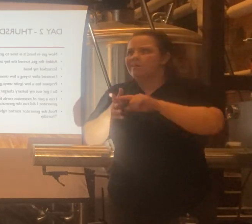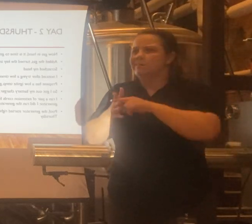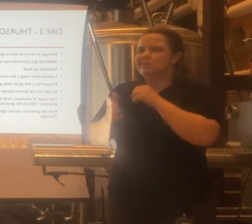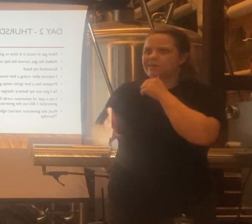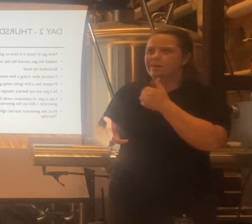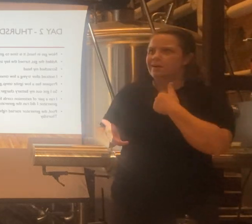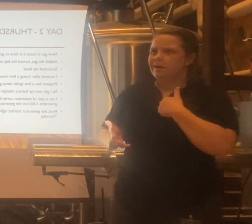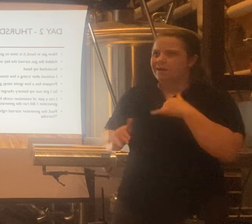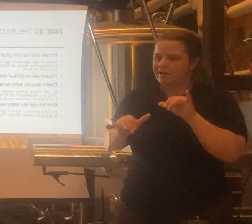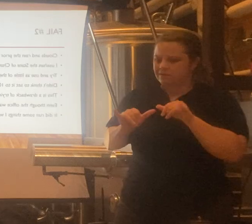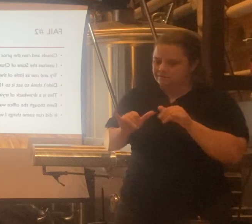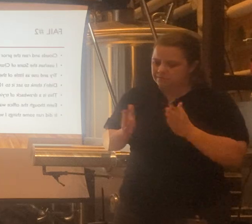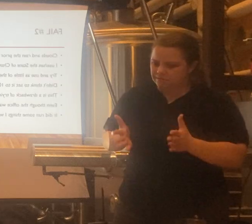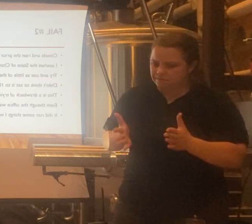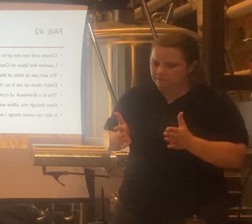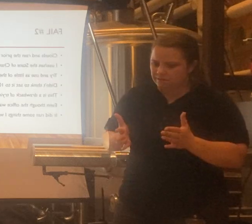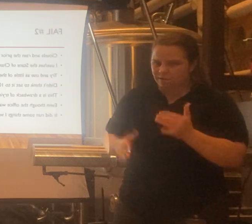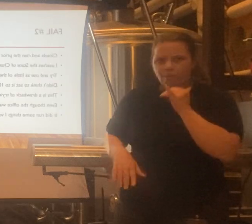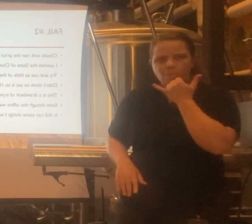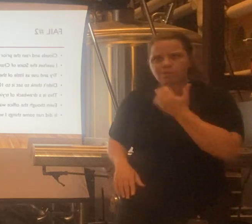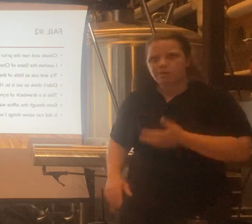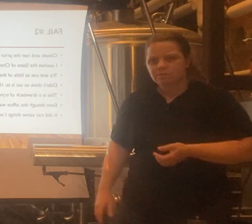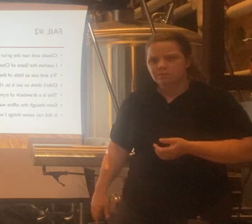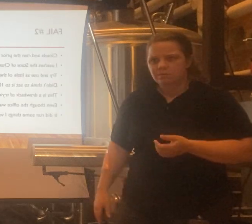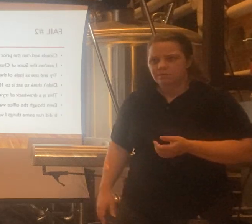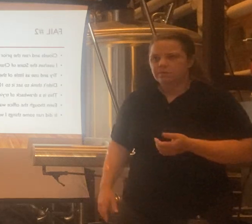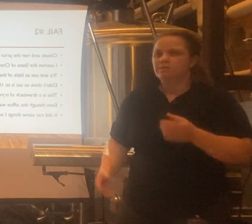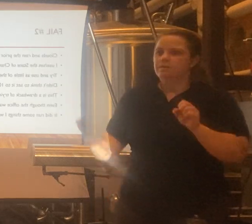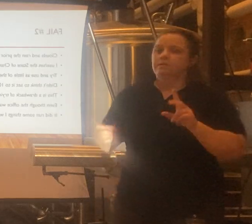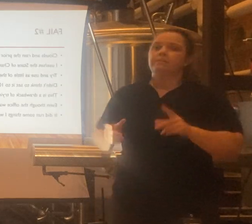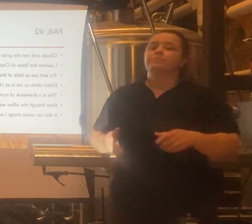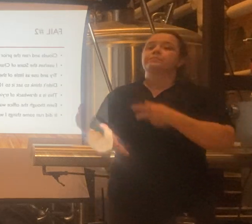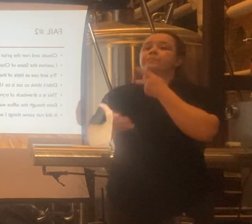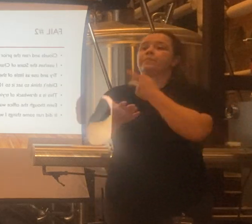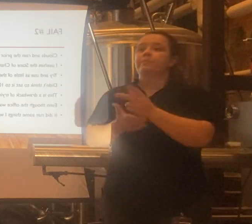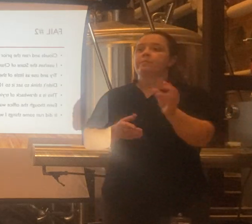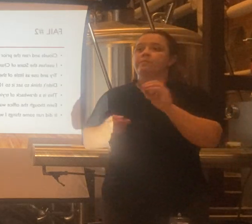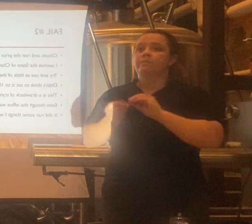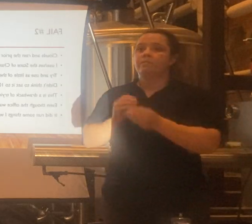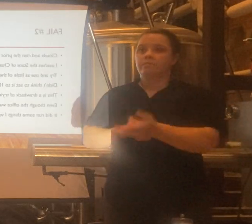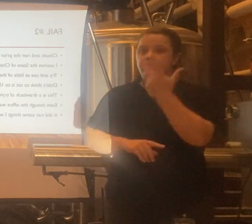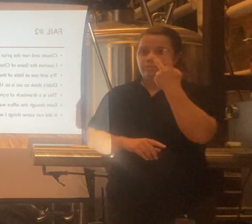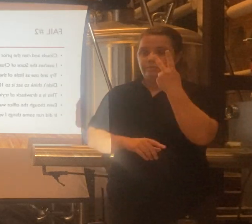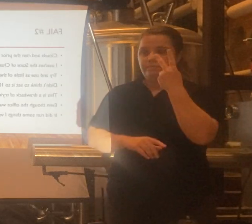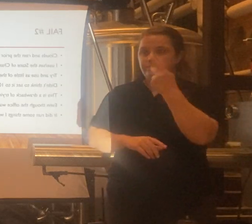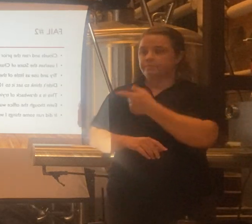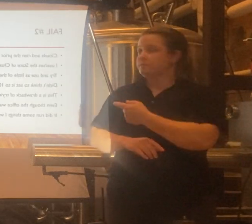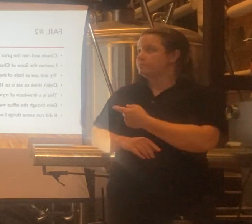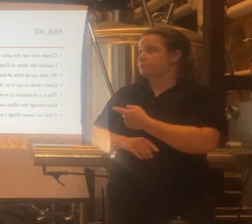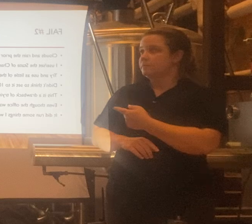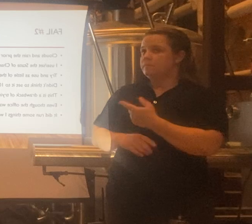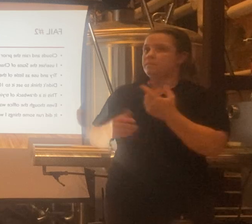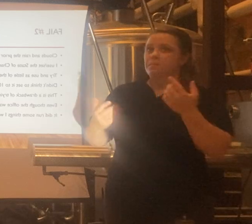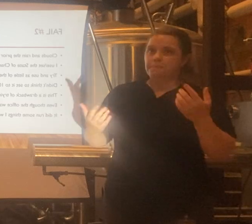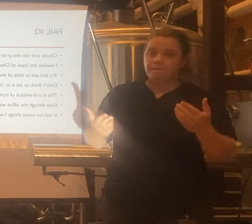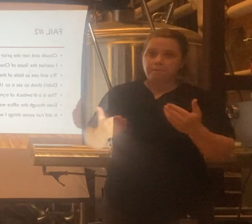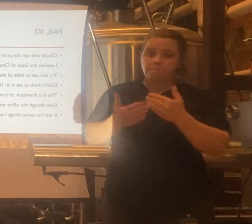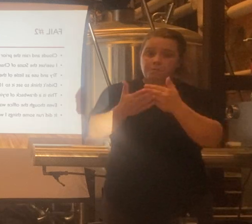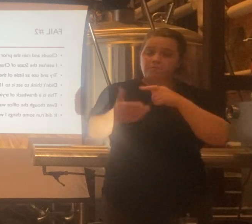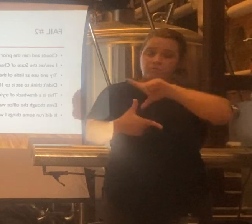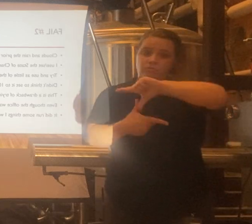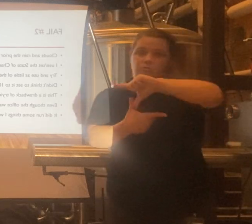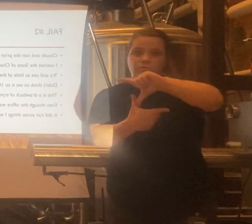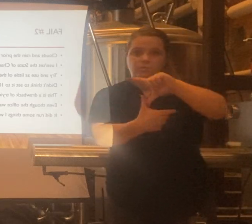engineer. What's wrong with this picture? So fail number 2. Well, it had been cloudy before the tornado. We had rain and more rain,